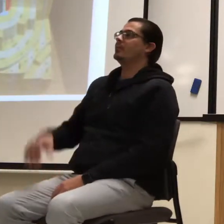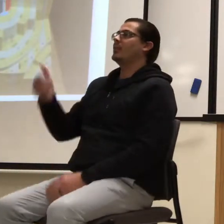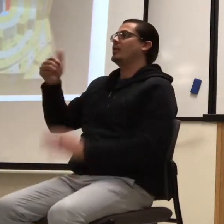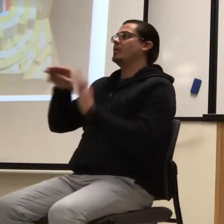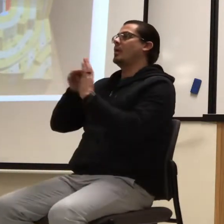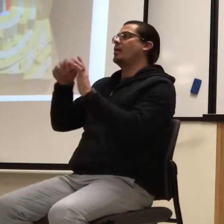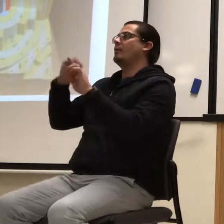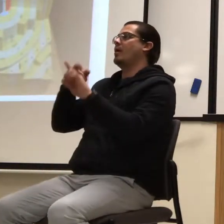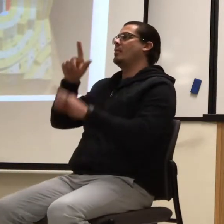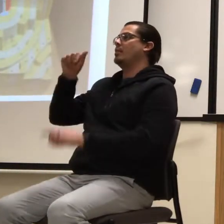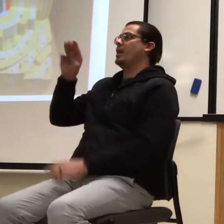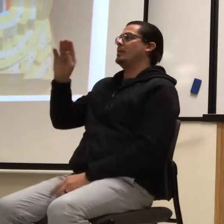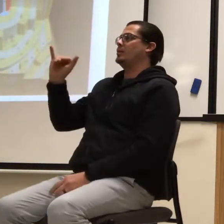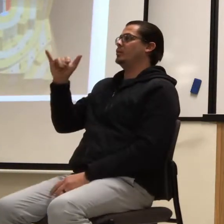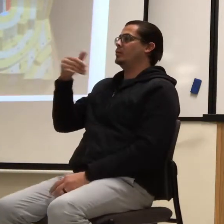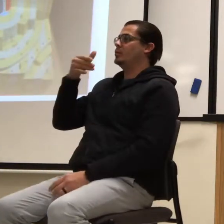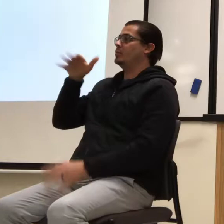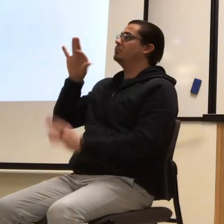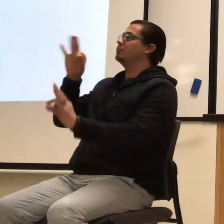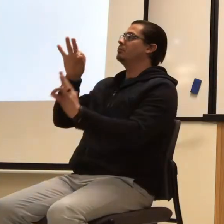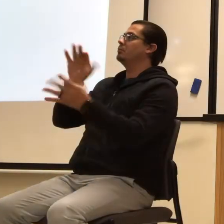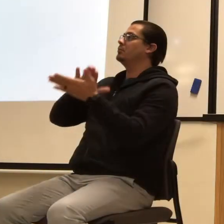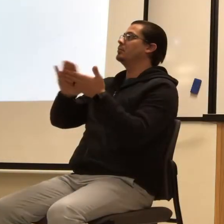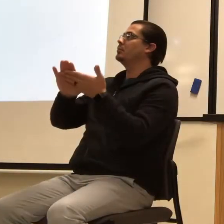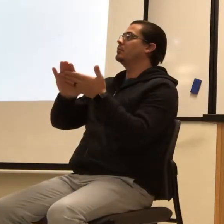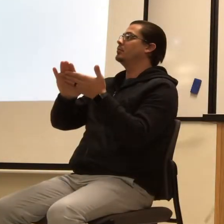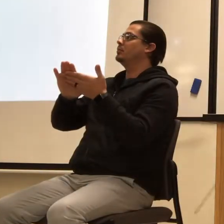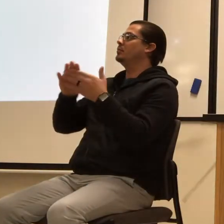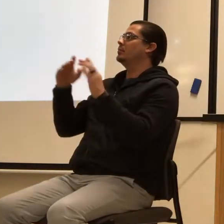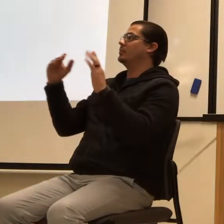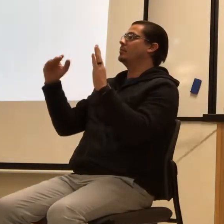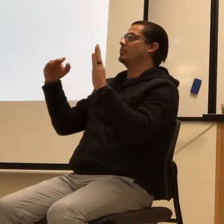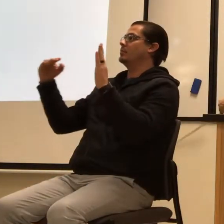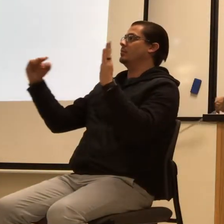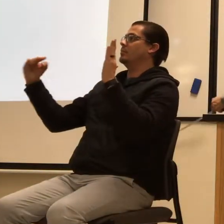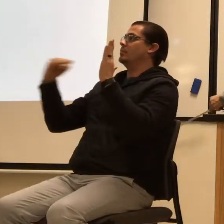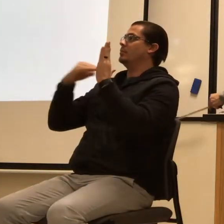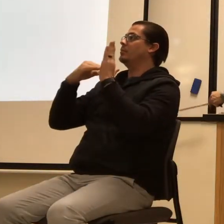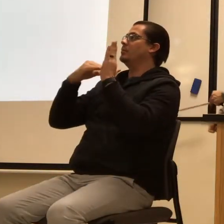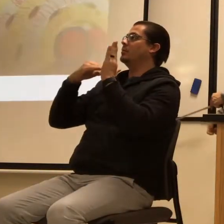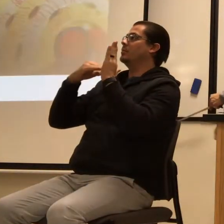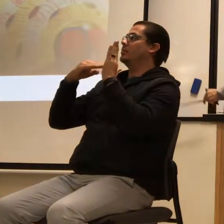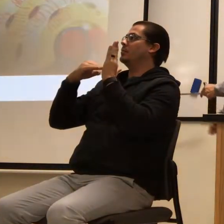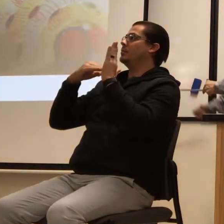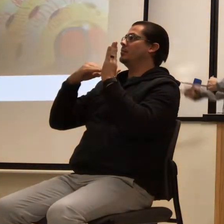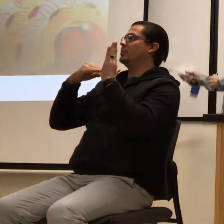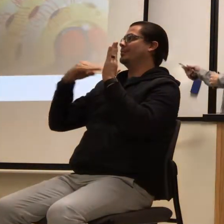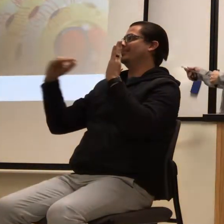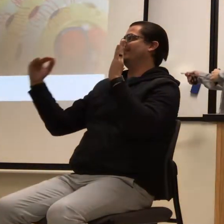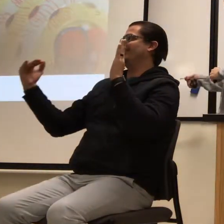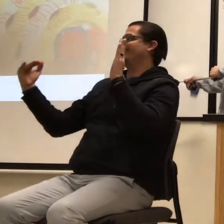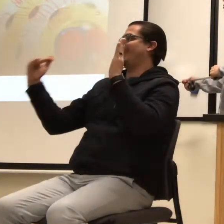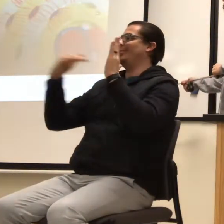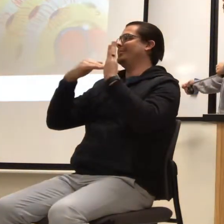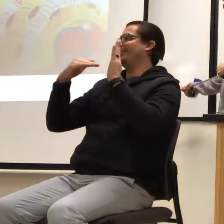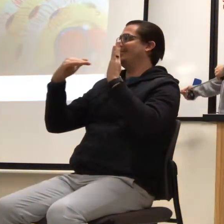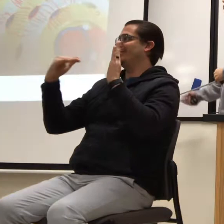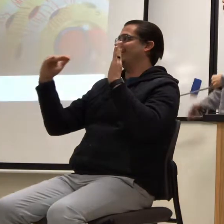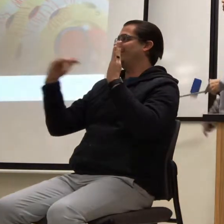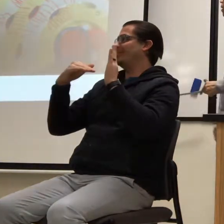Let's see here. There's a nice picture of it. Got some closer up pictures we can kind of just talk about. And I labeled some of them for